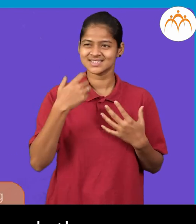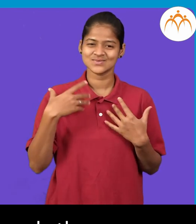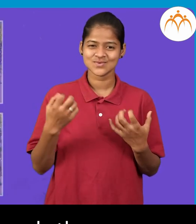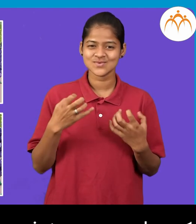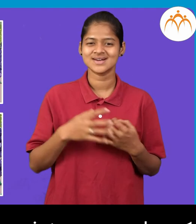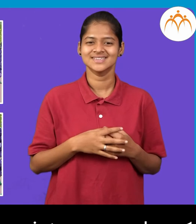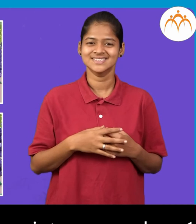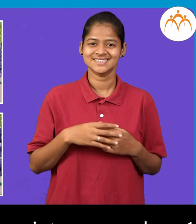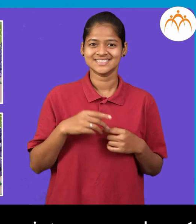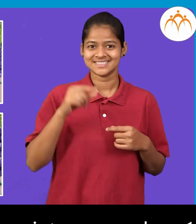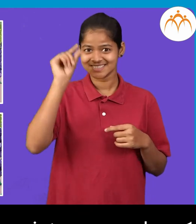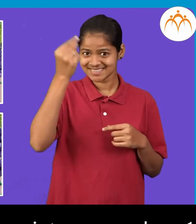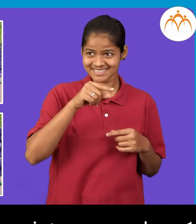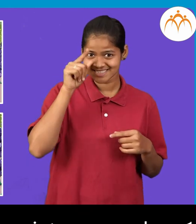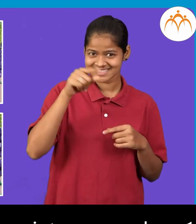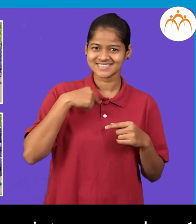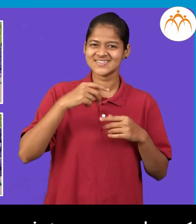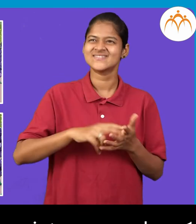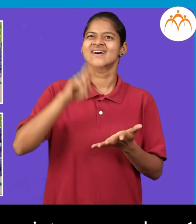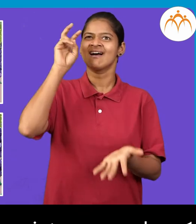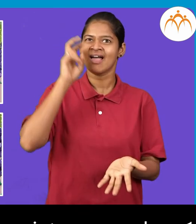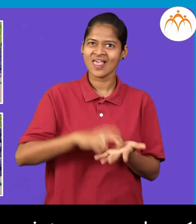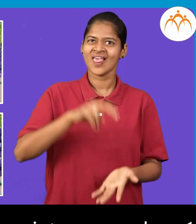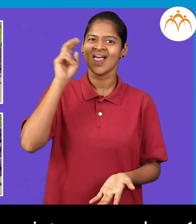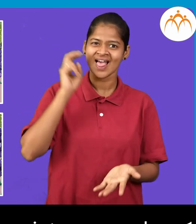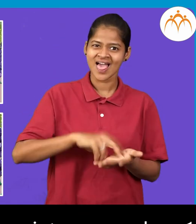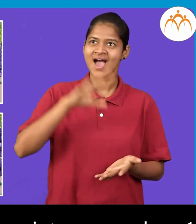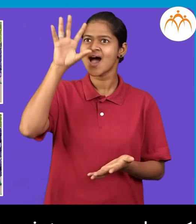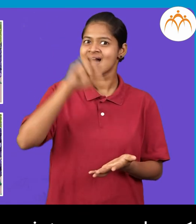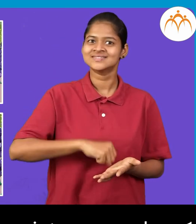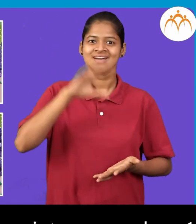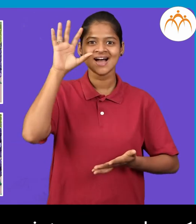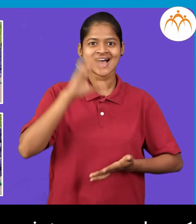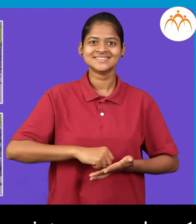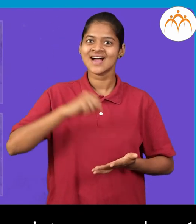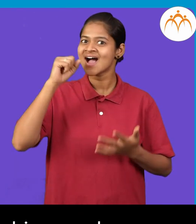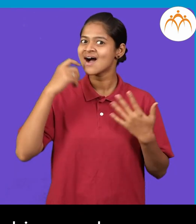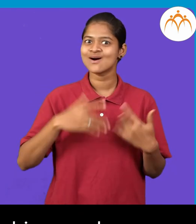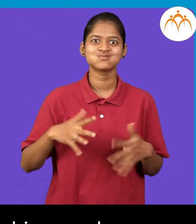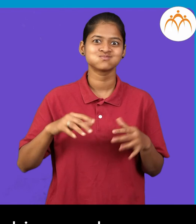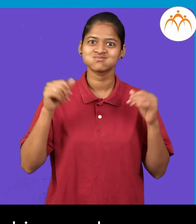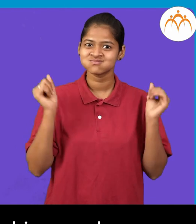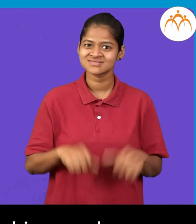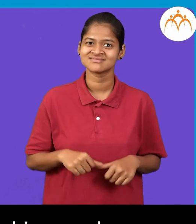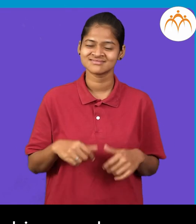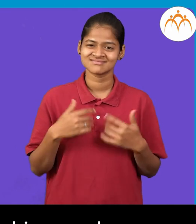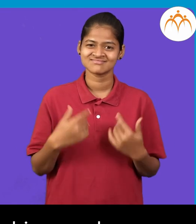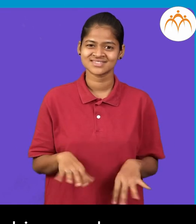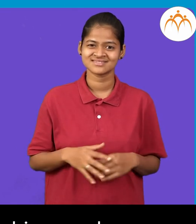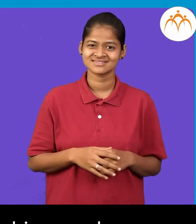the last picture is obviously picture number one the fox